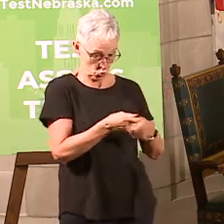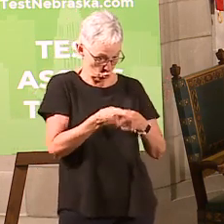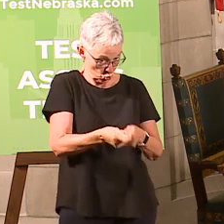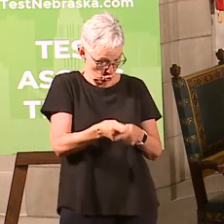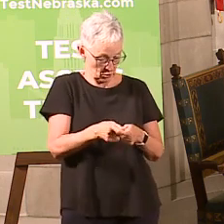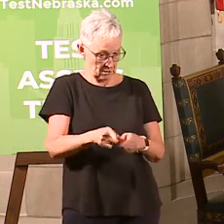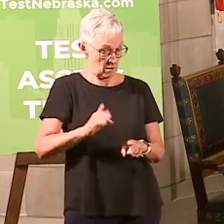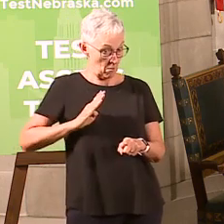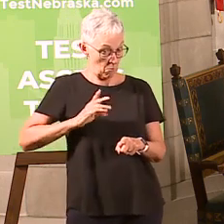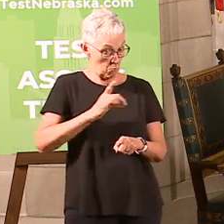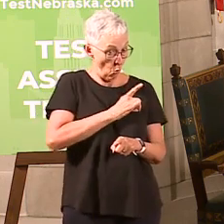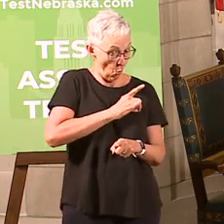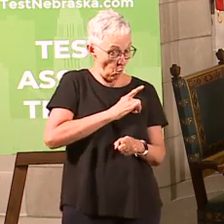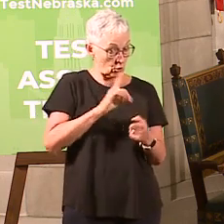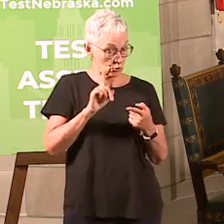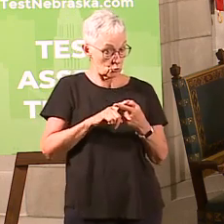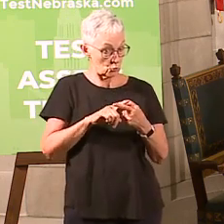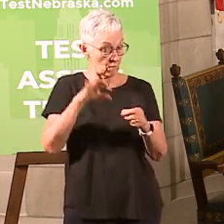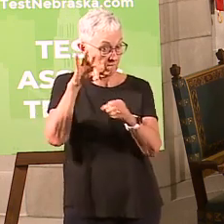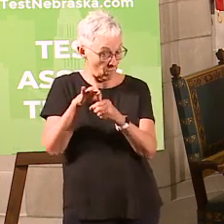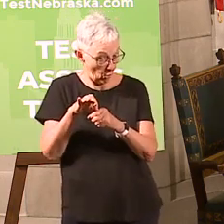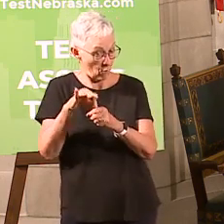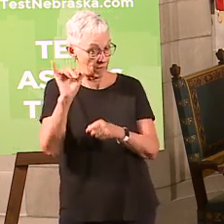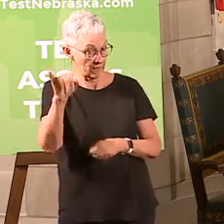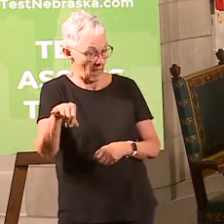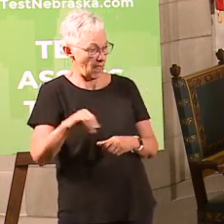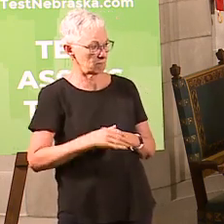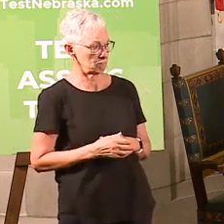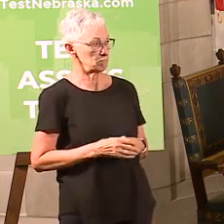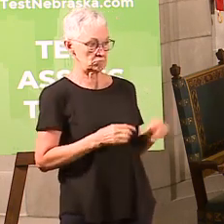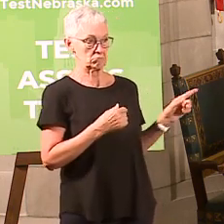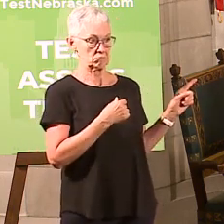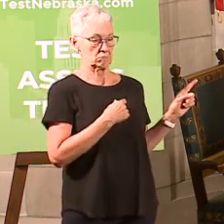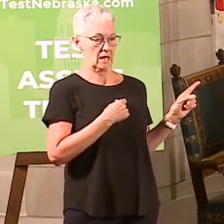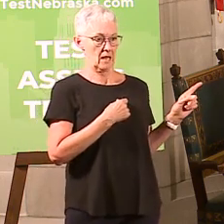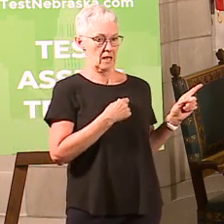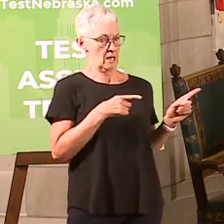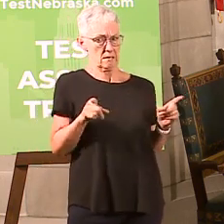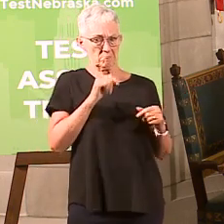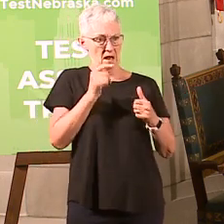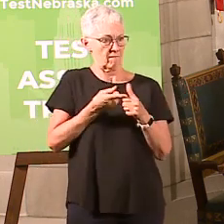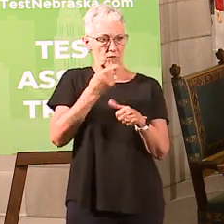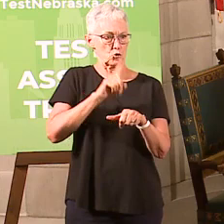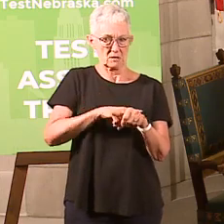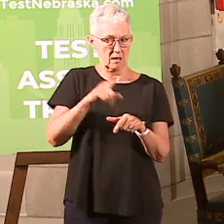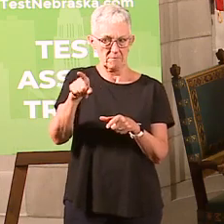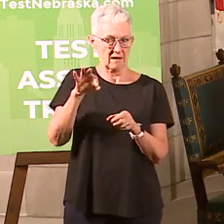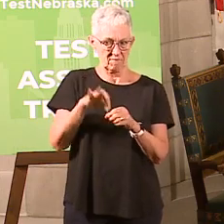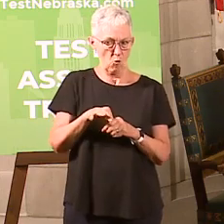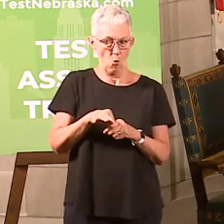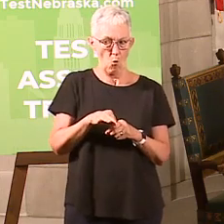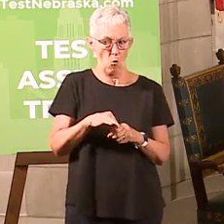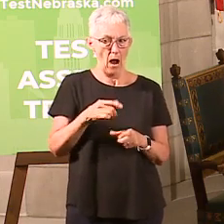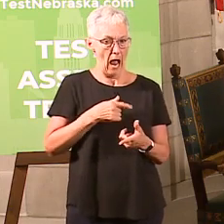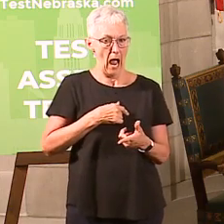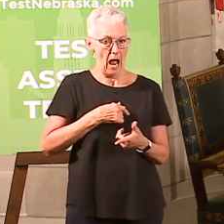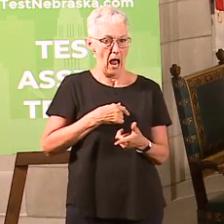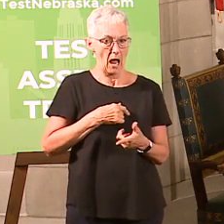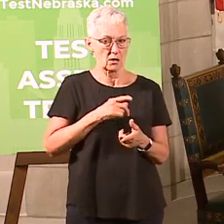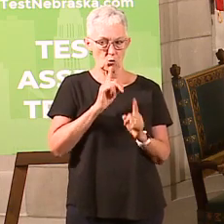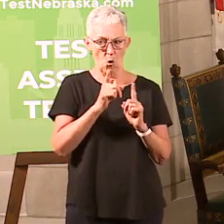actually is not the first time it's been voted on, and so I think I've talked to one member of the board since the original vote, and certainly supported their